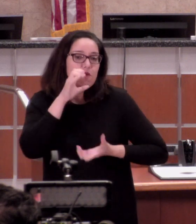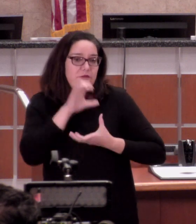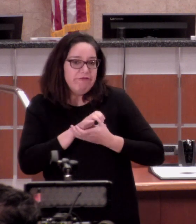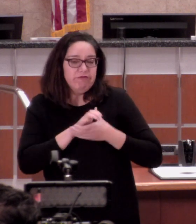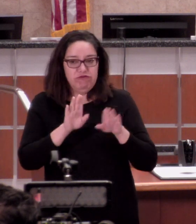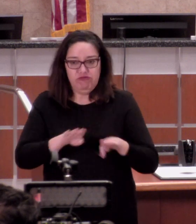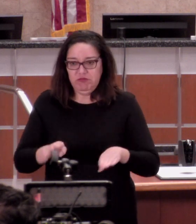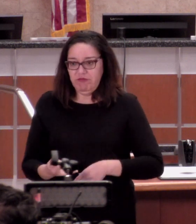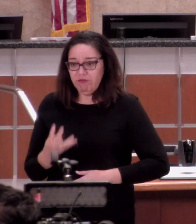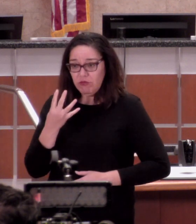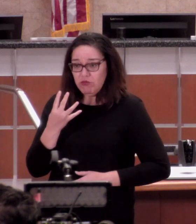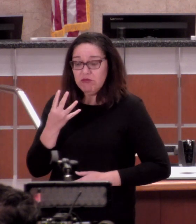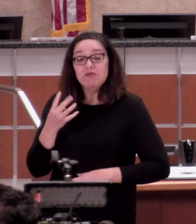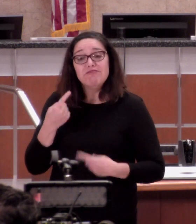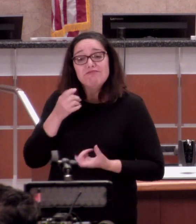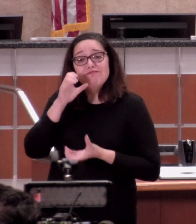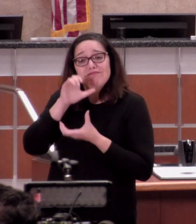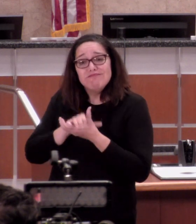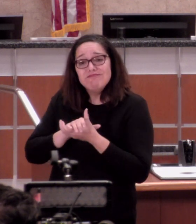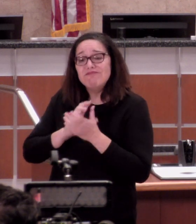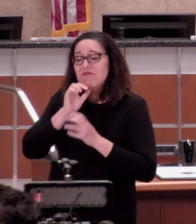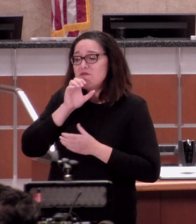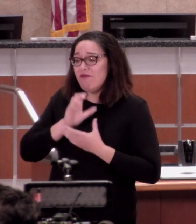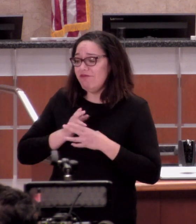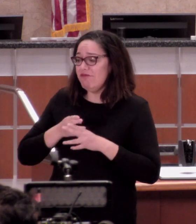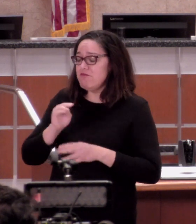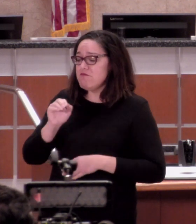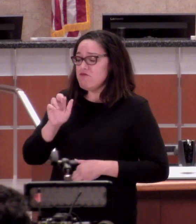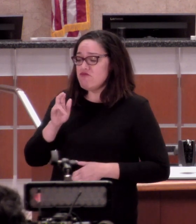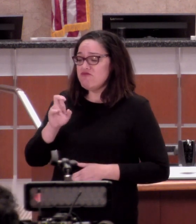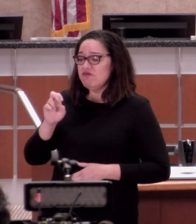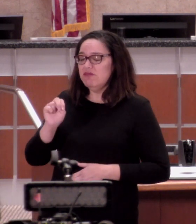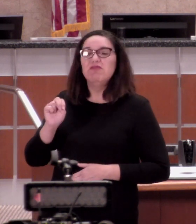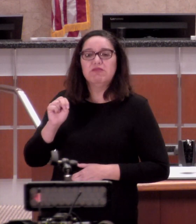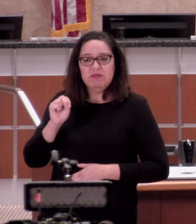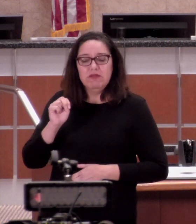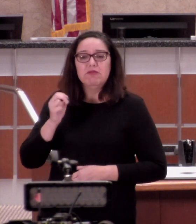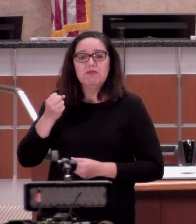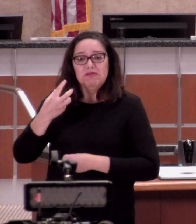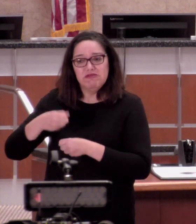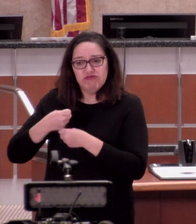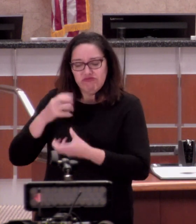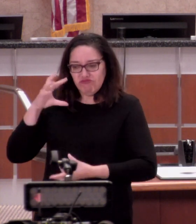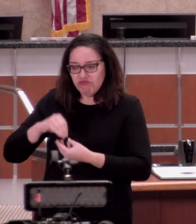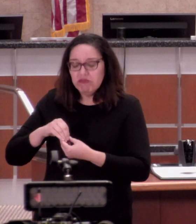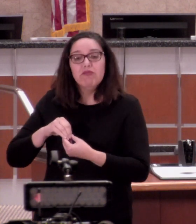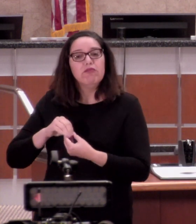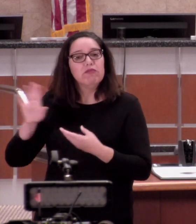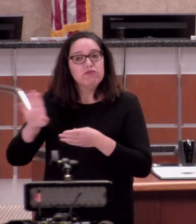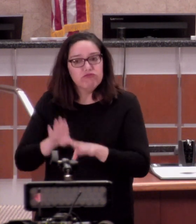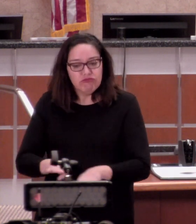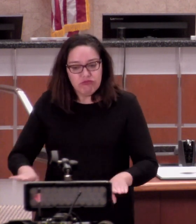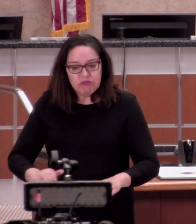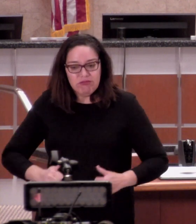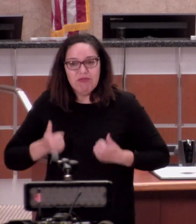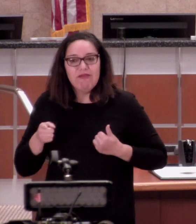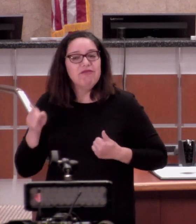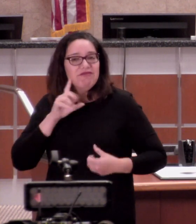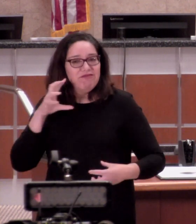Terrell has been married to his wife Marie for 31 years. He was very involved in all of his children growing up.